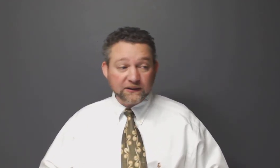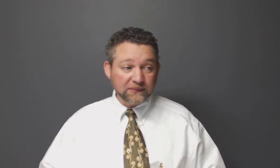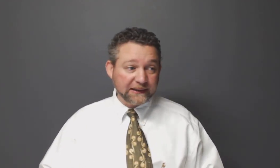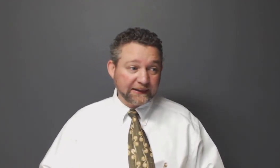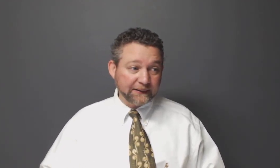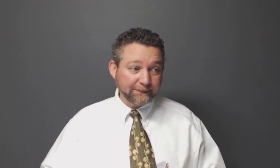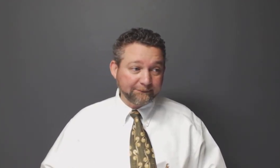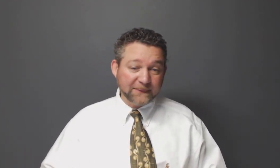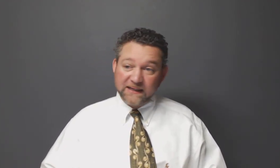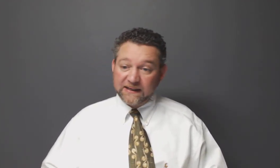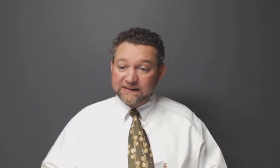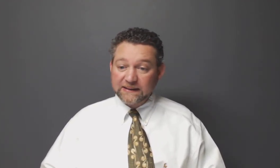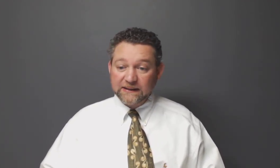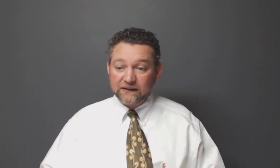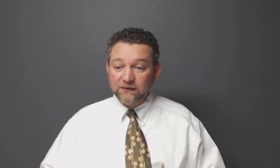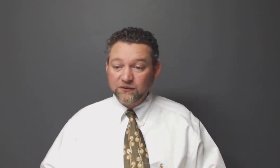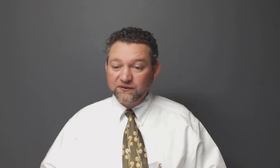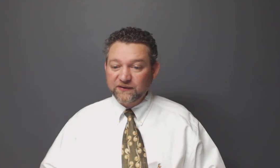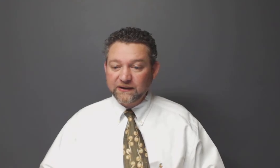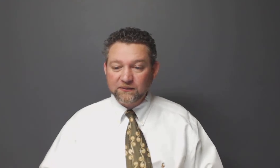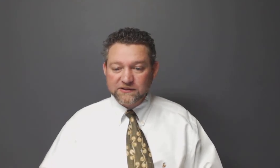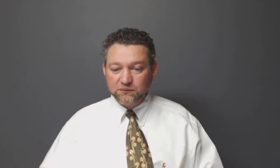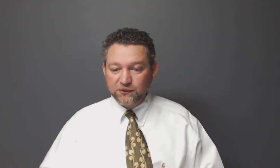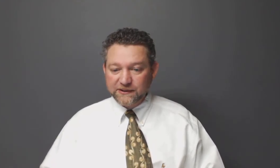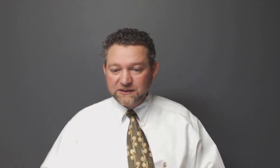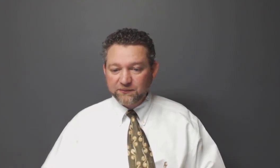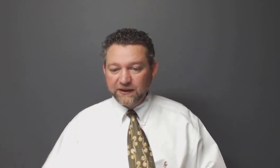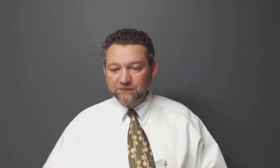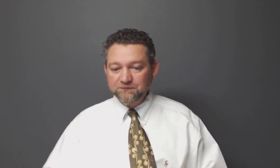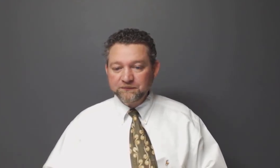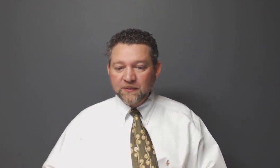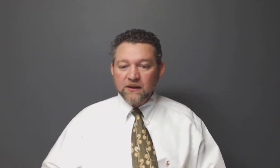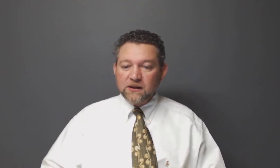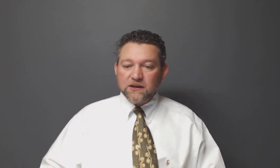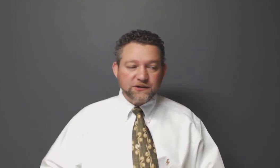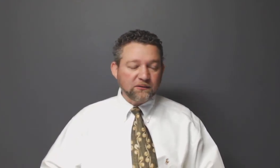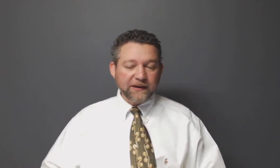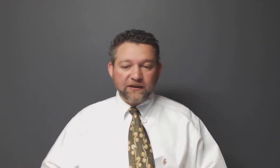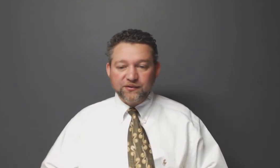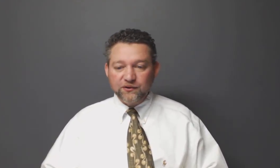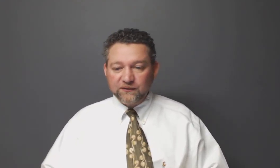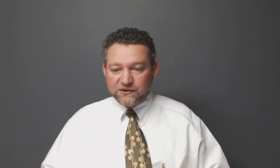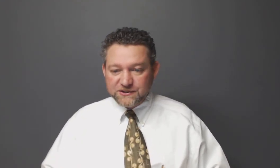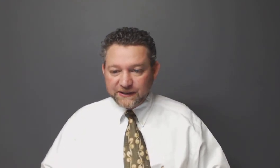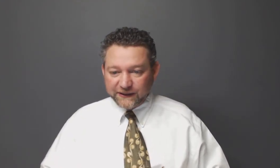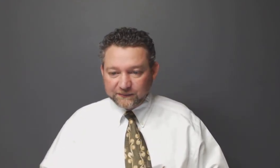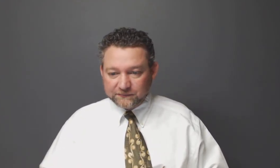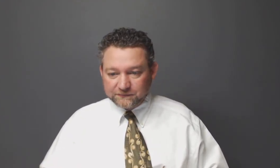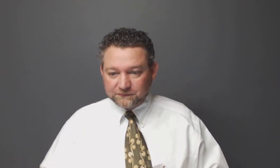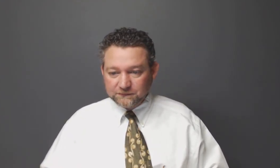the millennium, but he ain't the king. We're going to find him as a prince in a minute. Jeremiah 30, verse 9.